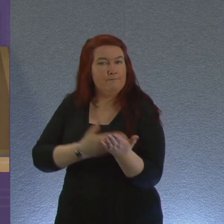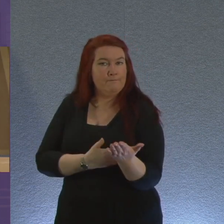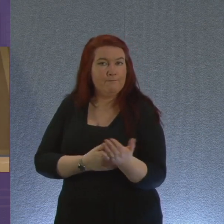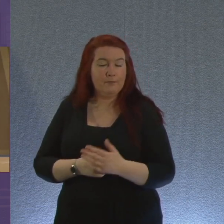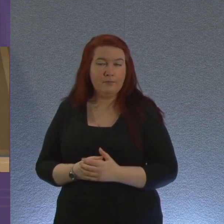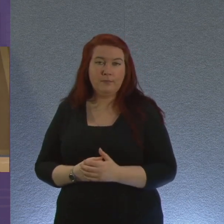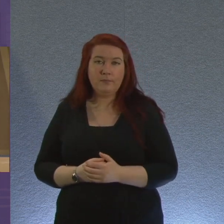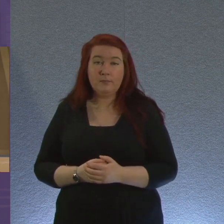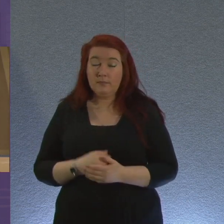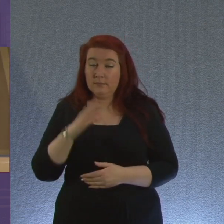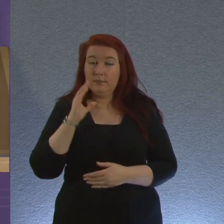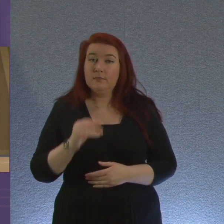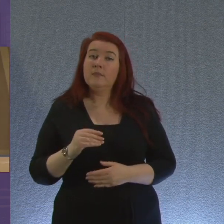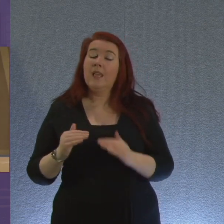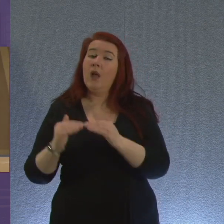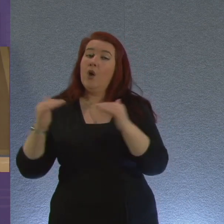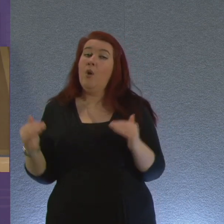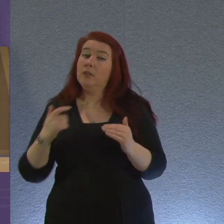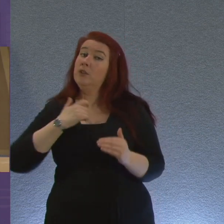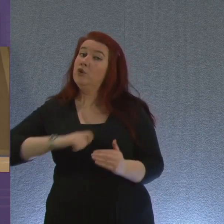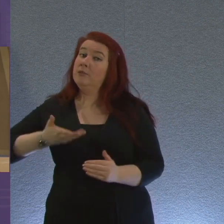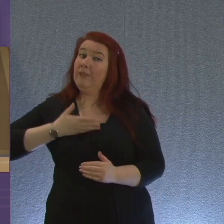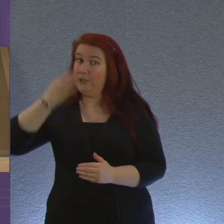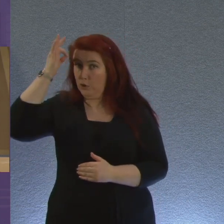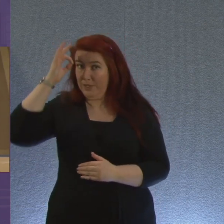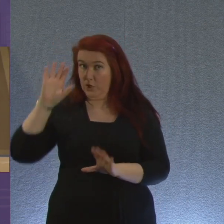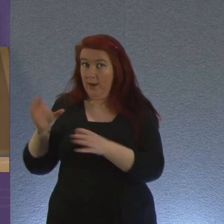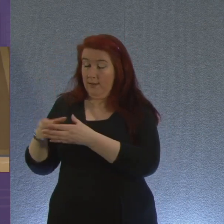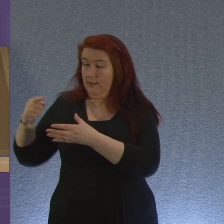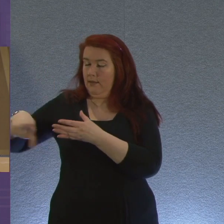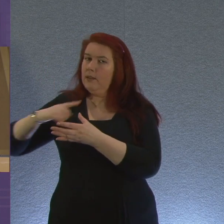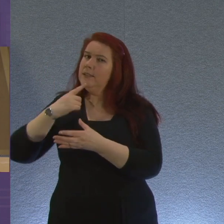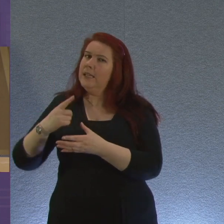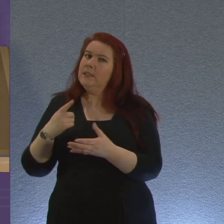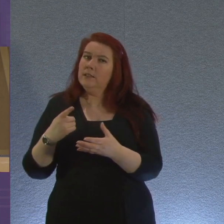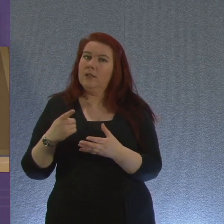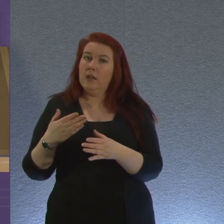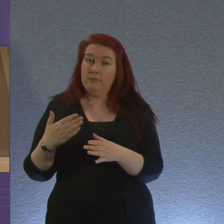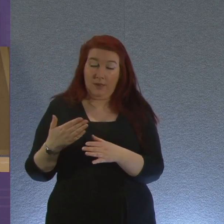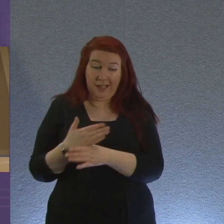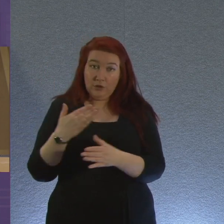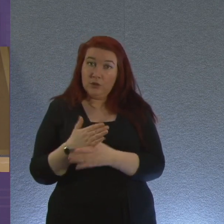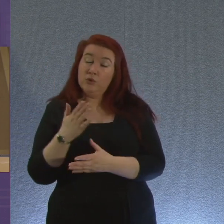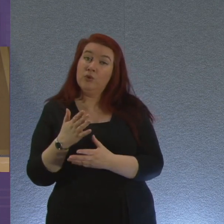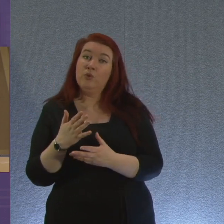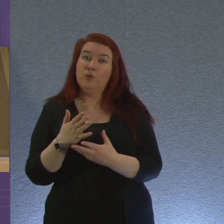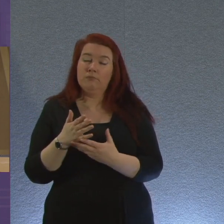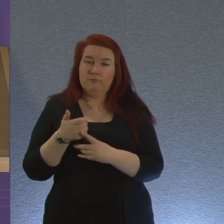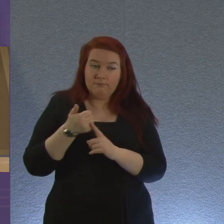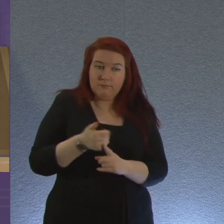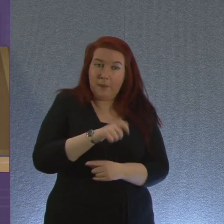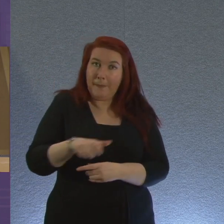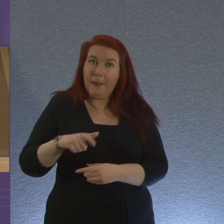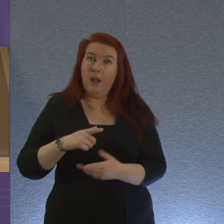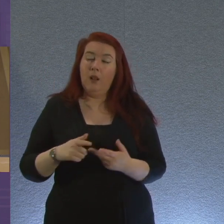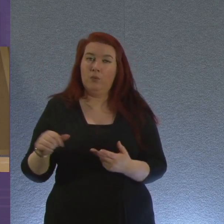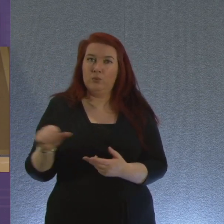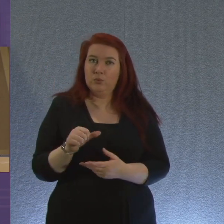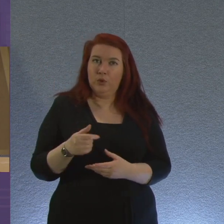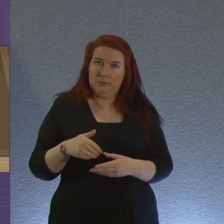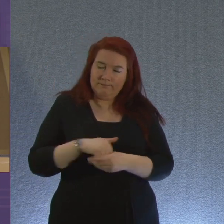the Equality and Human Rights Commission have stated that actions to protect people that complement or enhance equality and rights will maximise consent